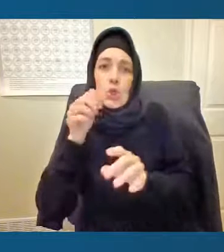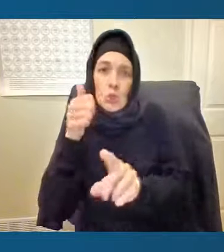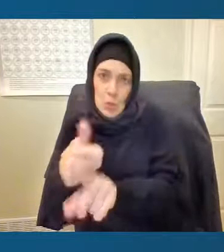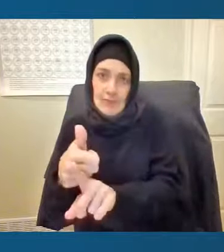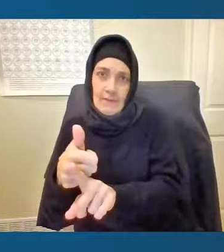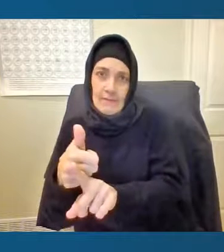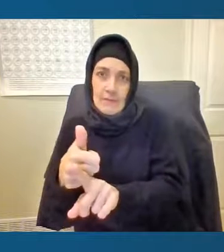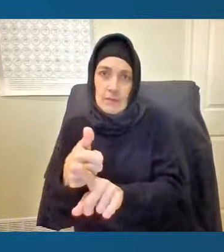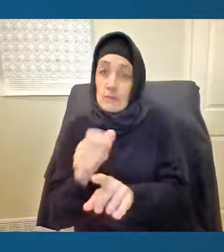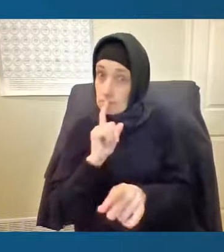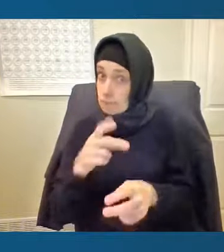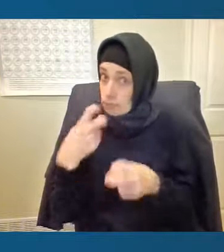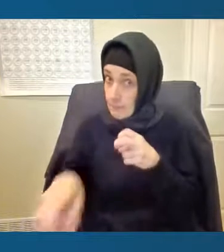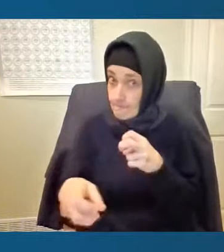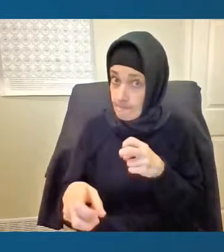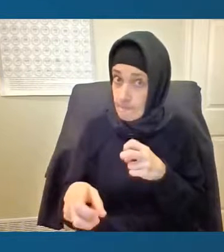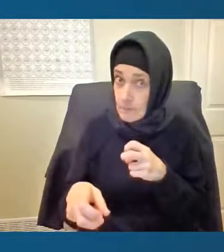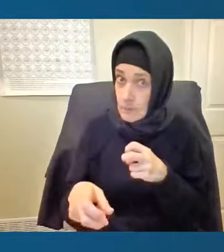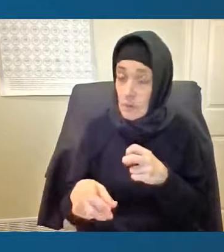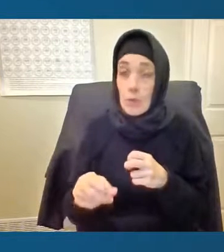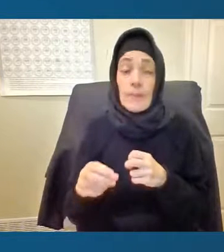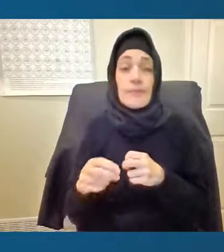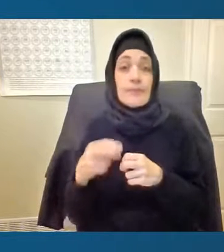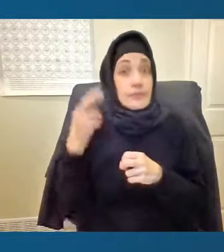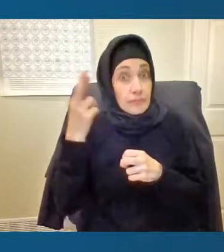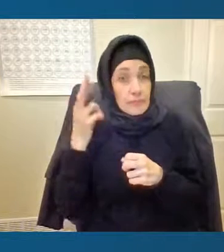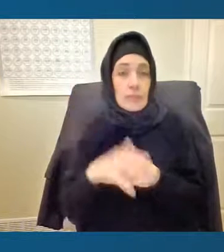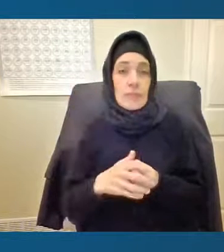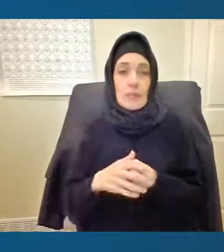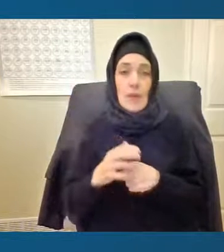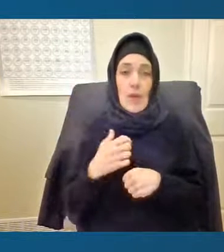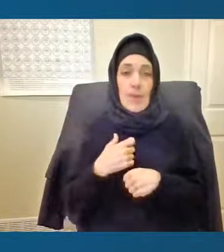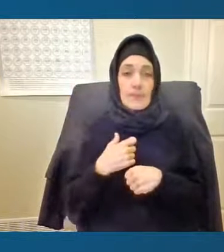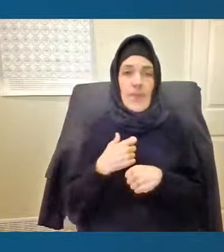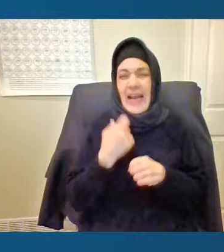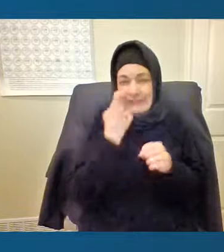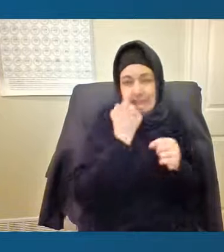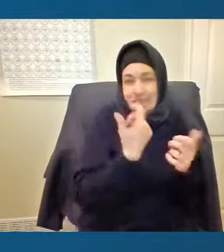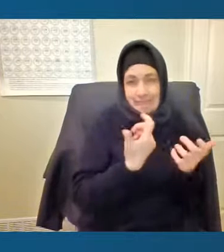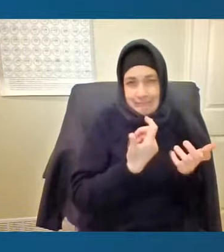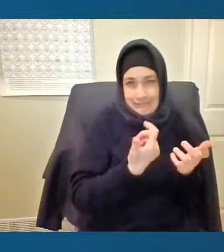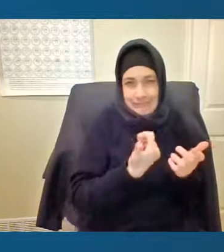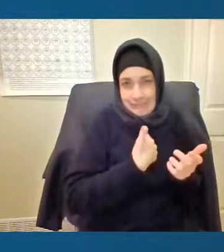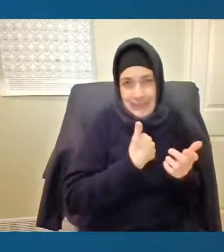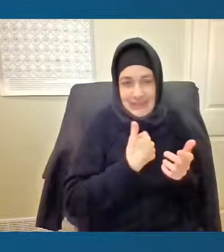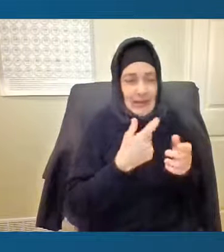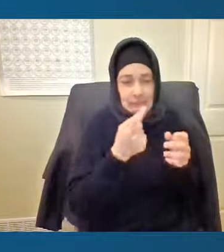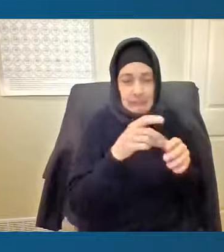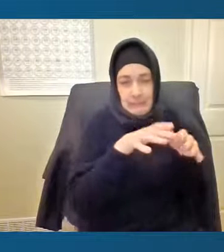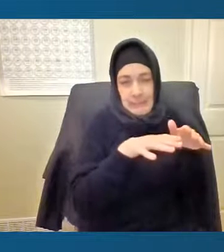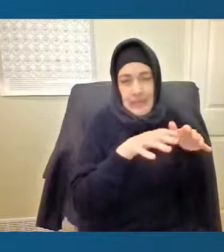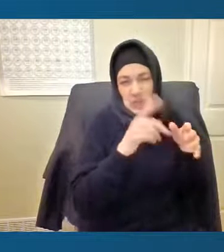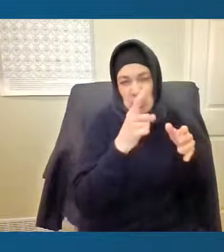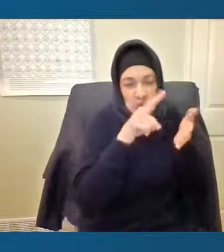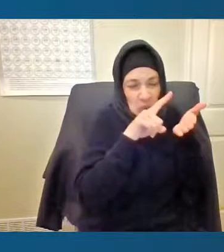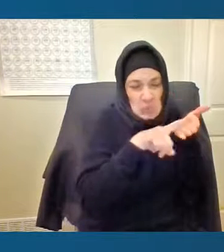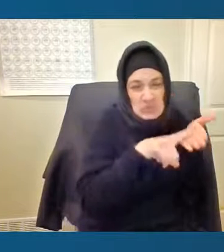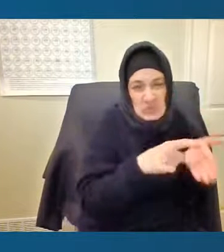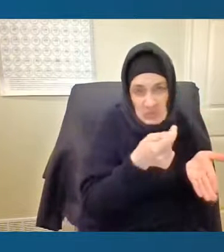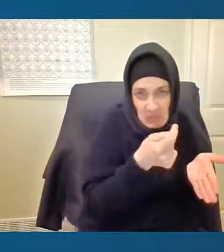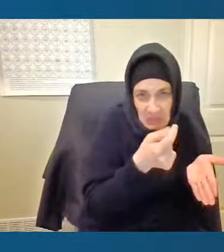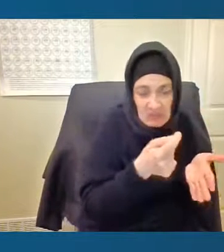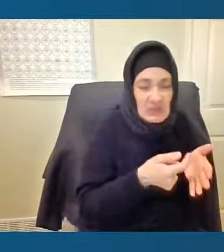really difficult because like I just did some like basic research. My research skills ain't all that. But like from a